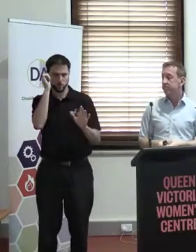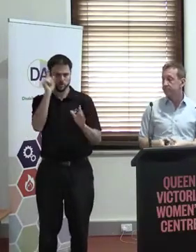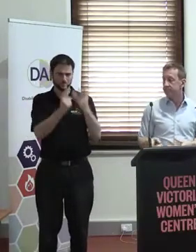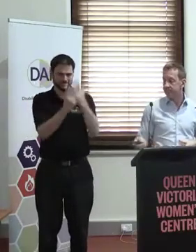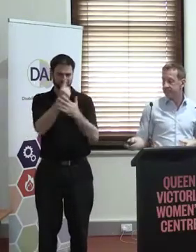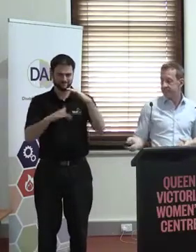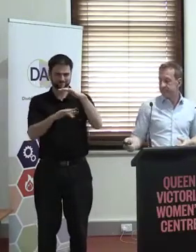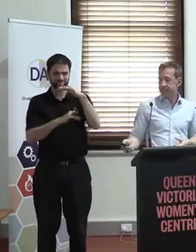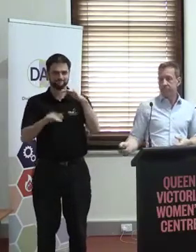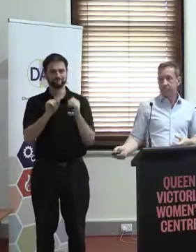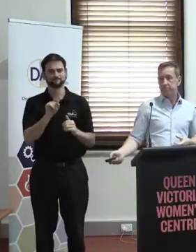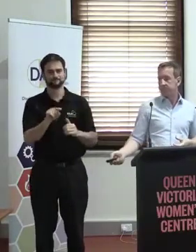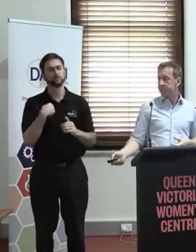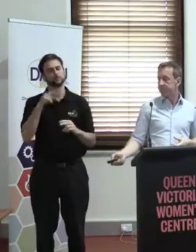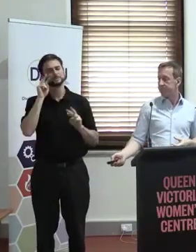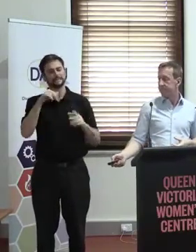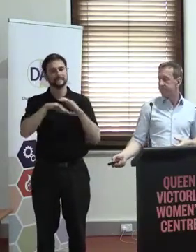out.